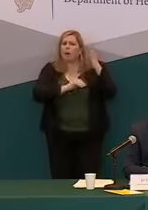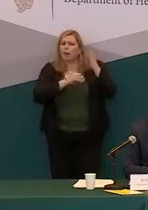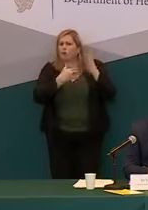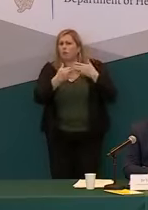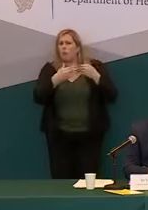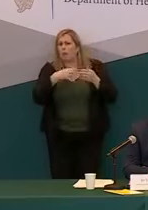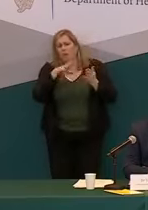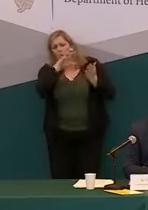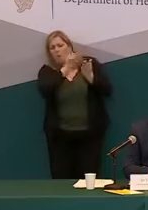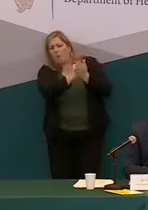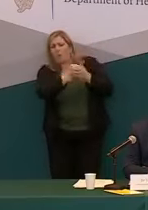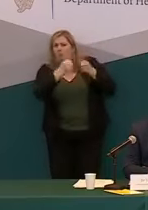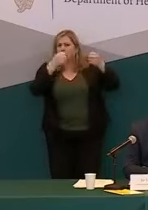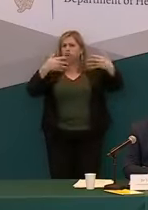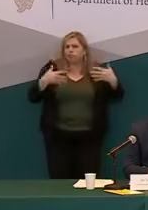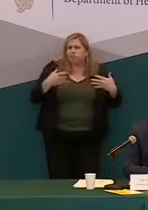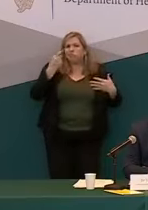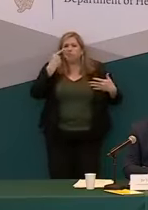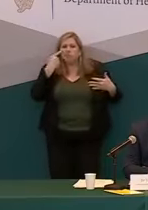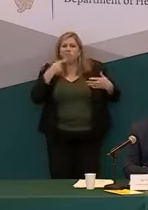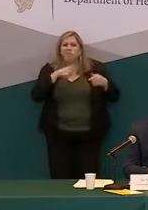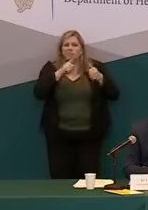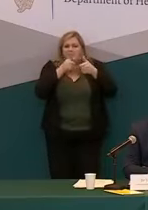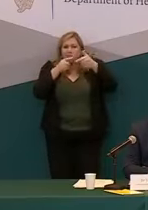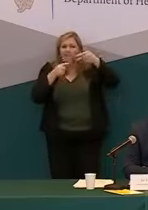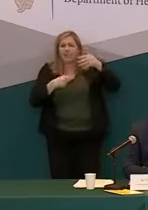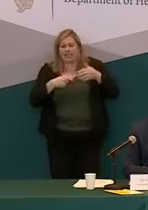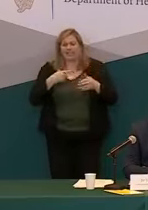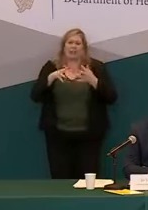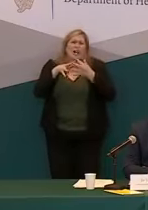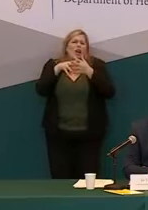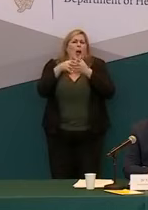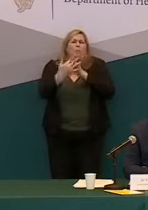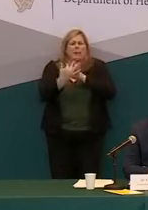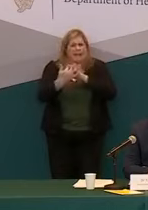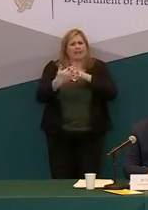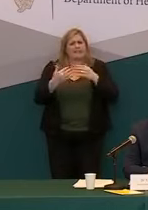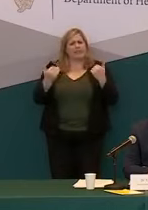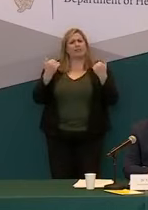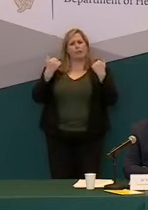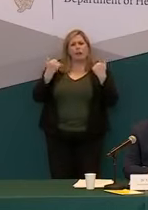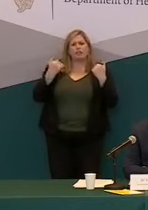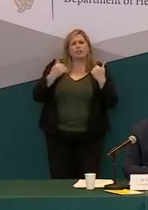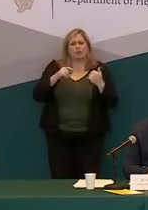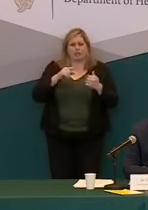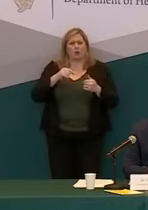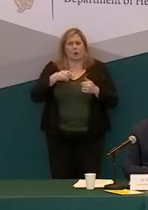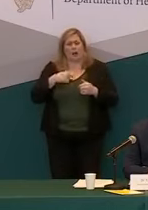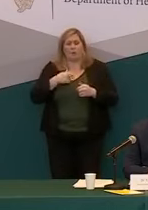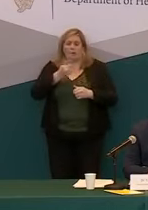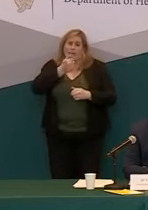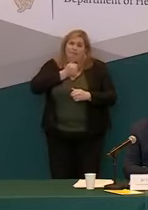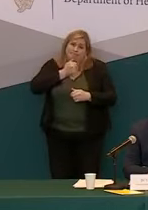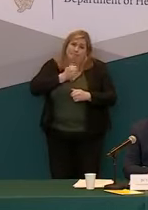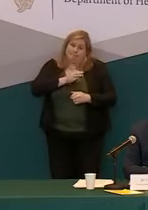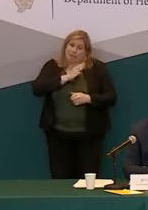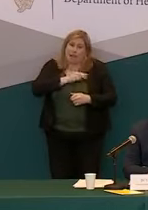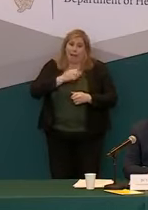It's complicated material, so it's going to take a little bit of time to work through it. My apologies in